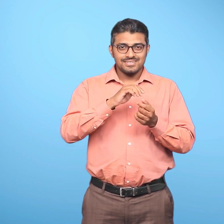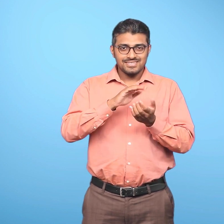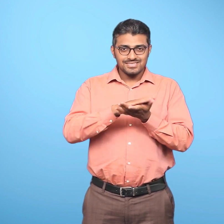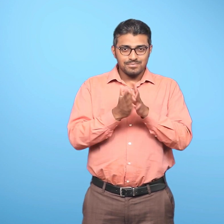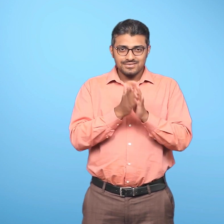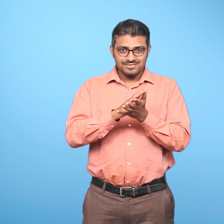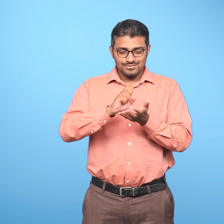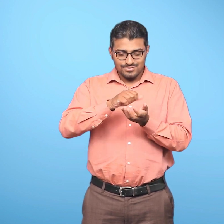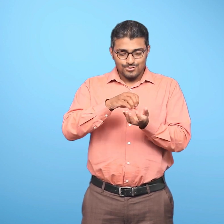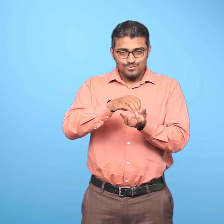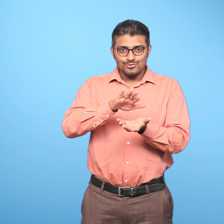A roti.